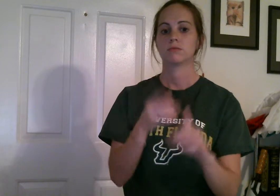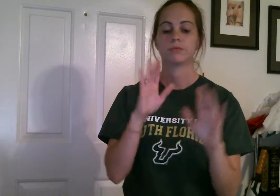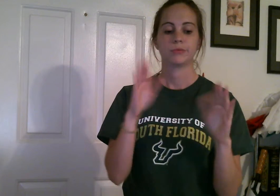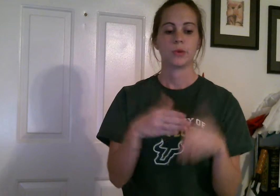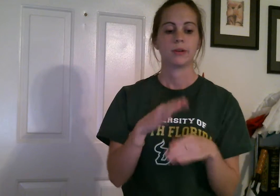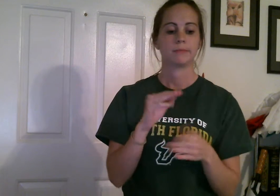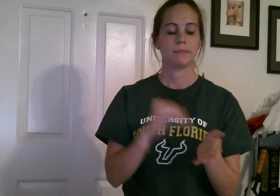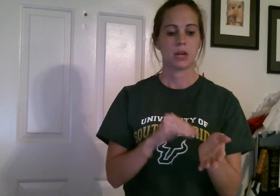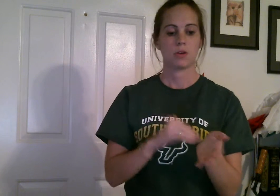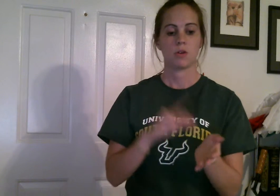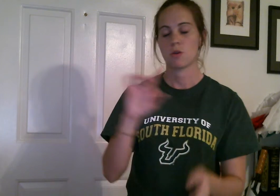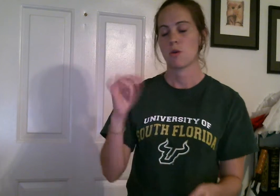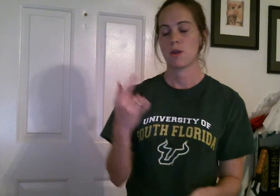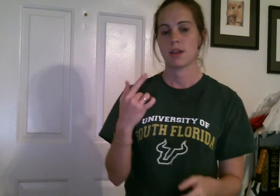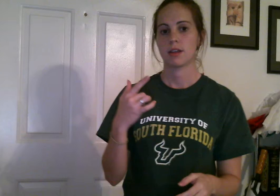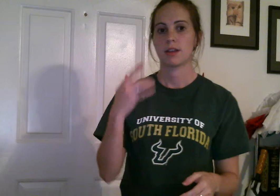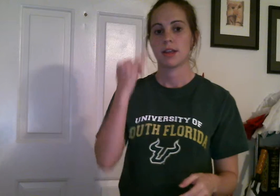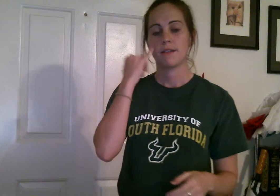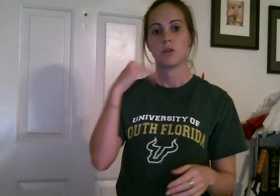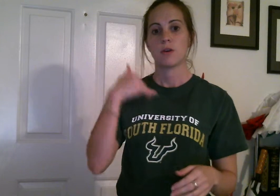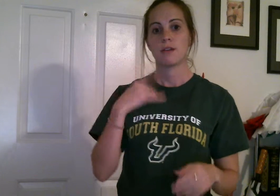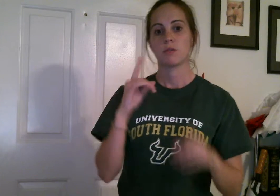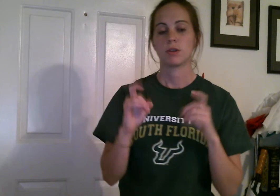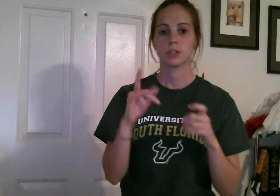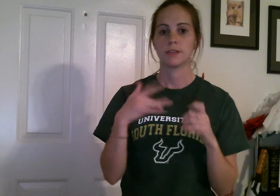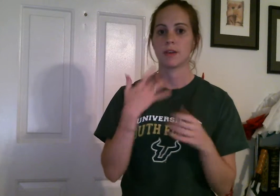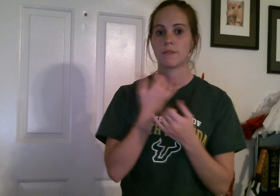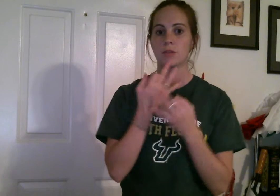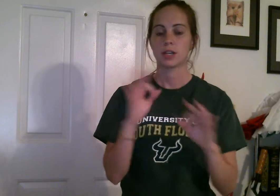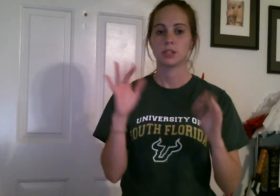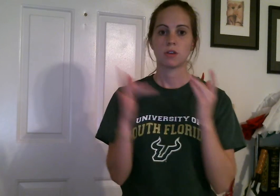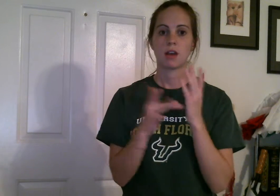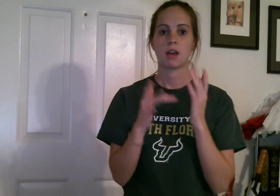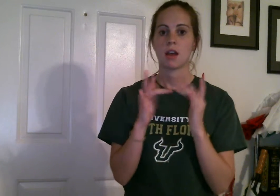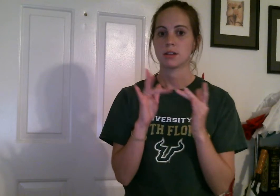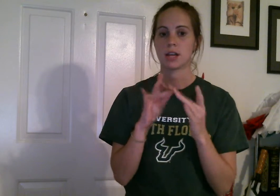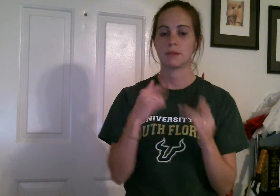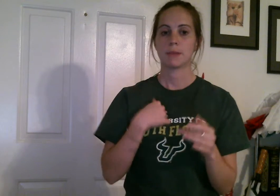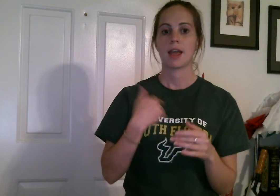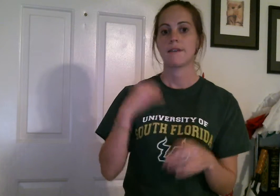you have any questions, feel free to contact me. I can be found on Facebook. I'm on Twitter now